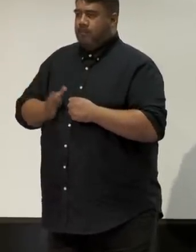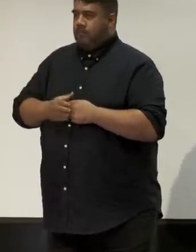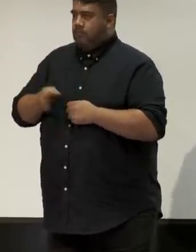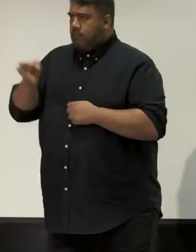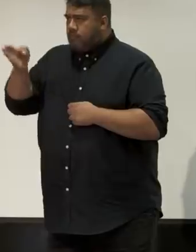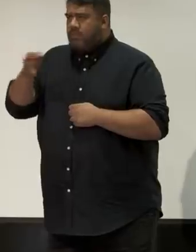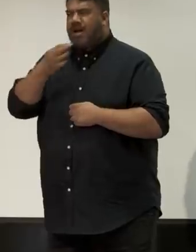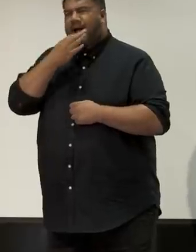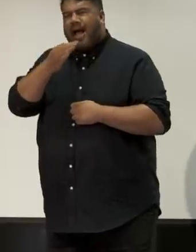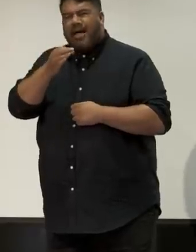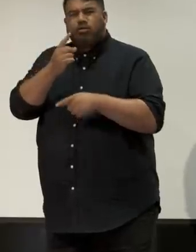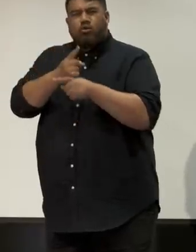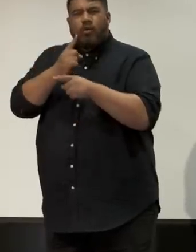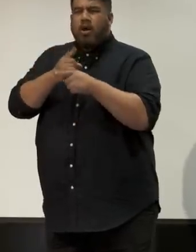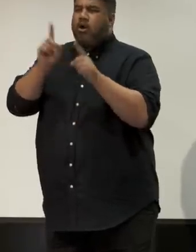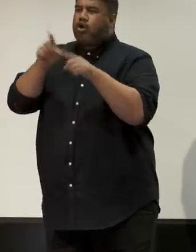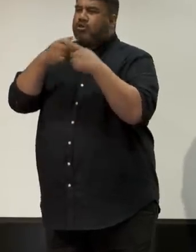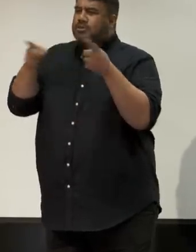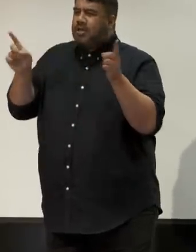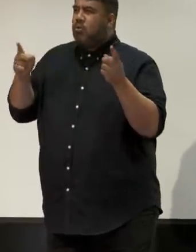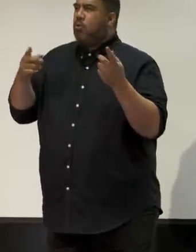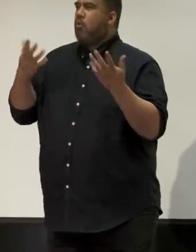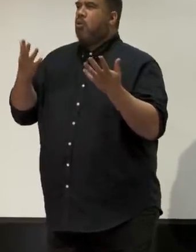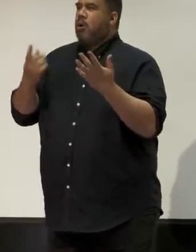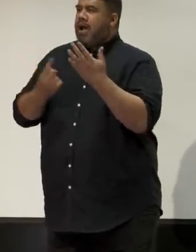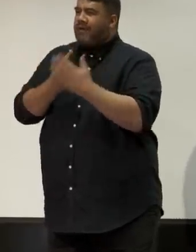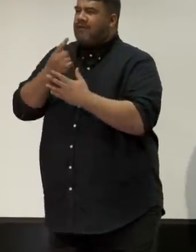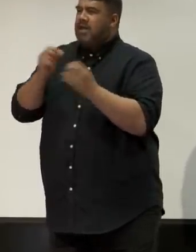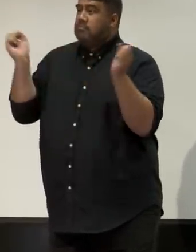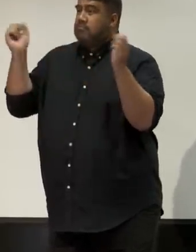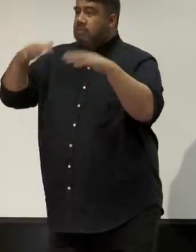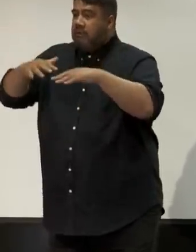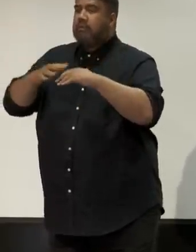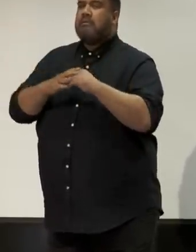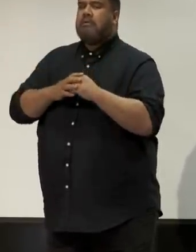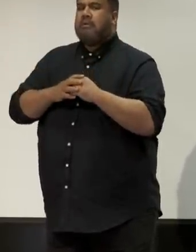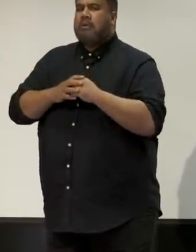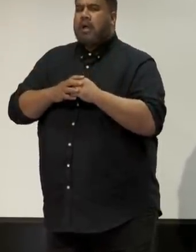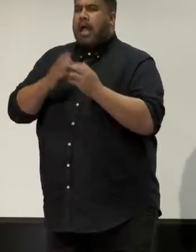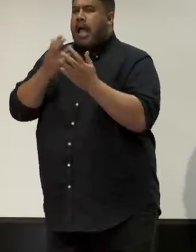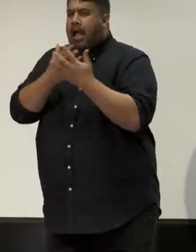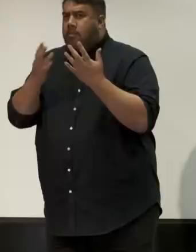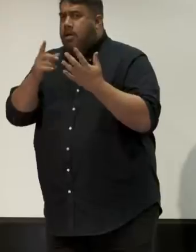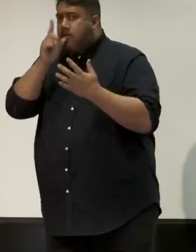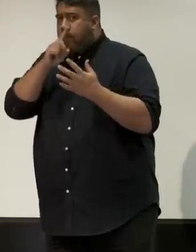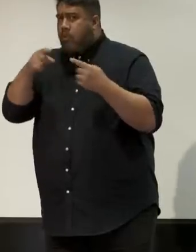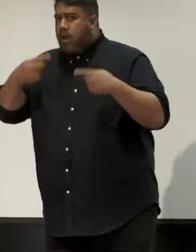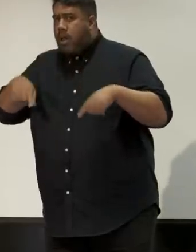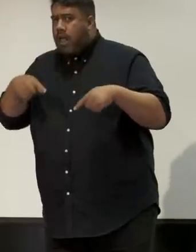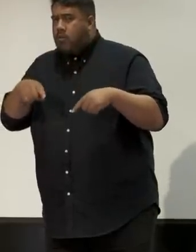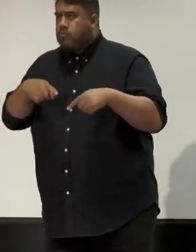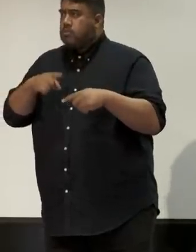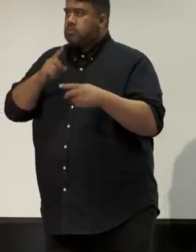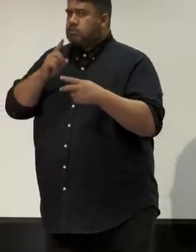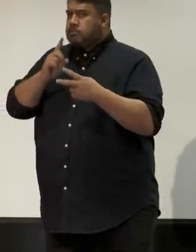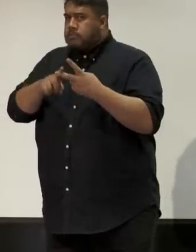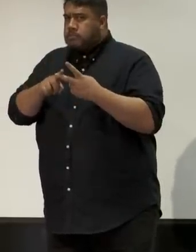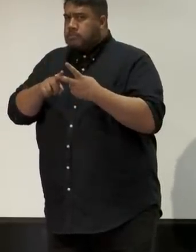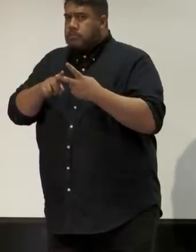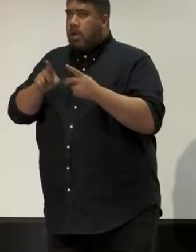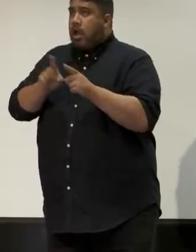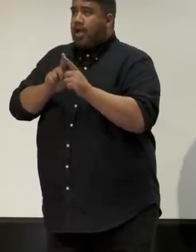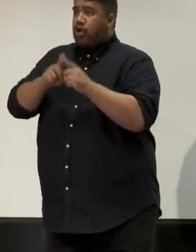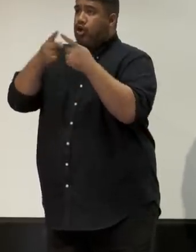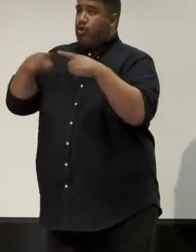music venues and concerts? So is it like any number of people and they don't have to be seated, you just have to be able